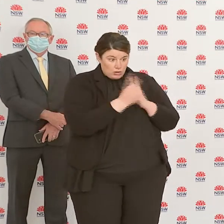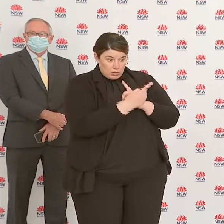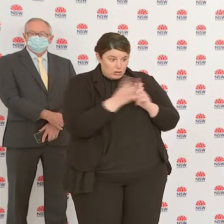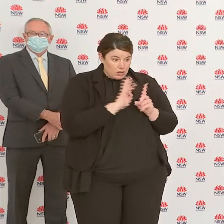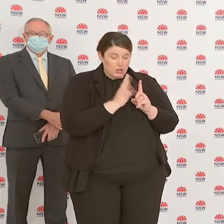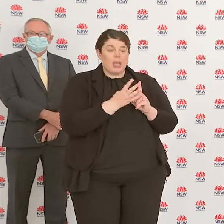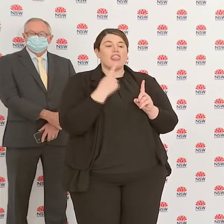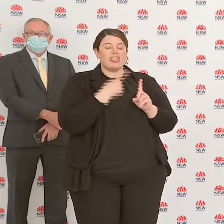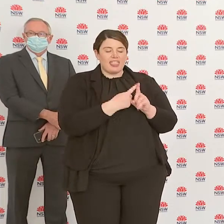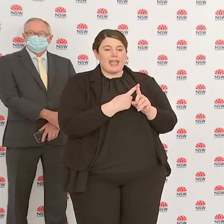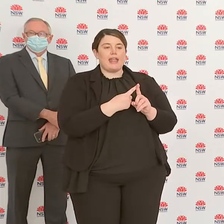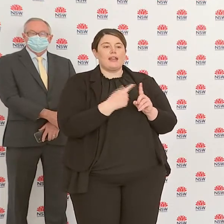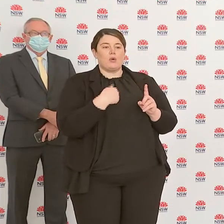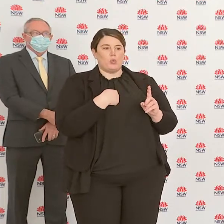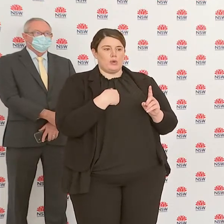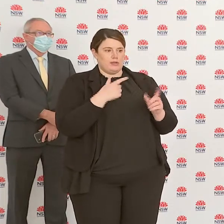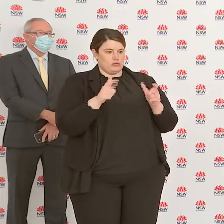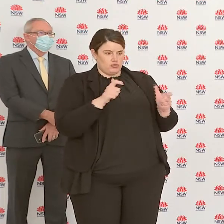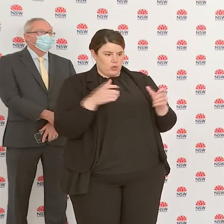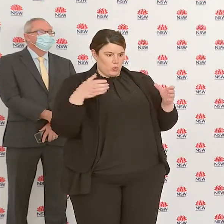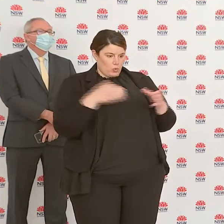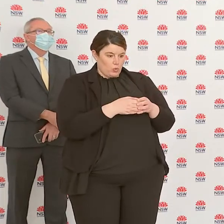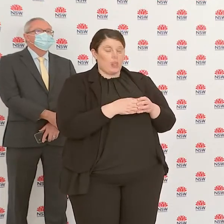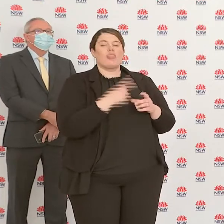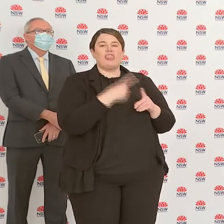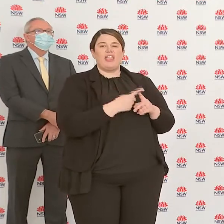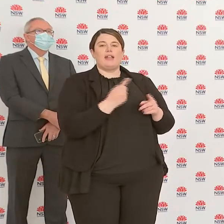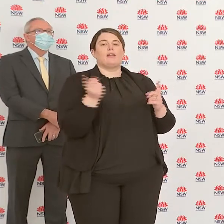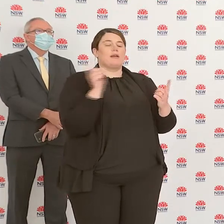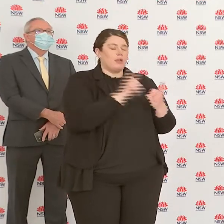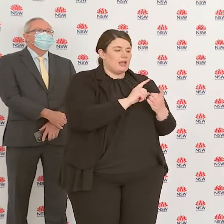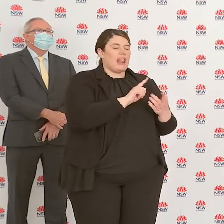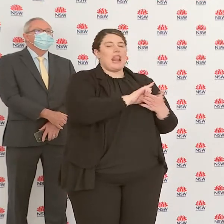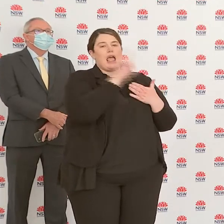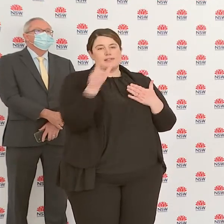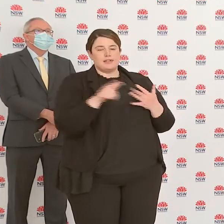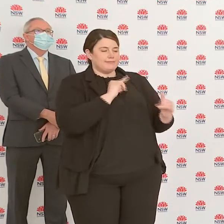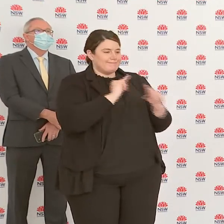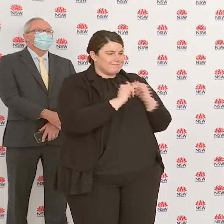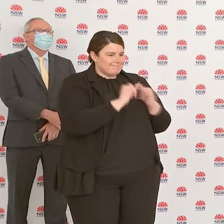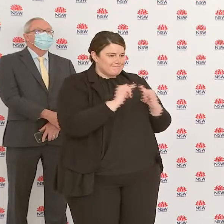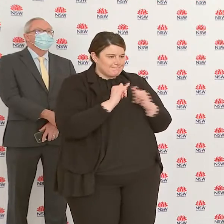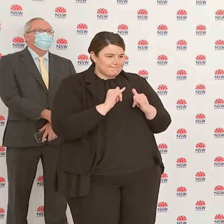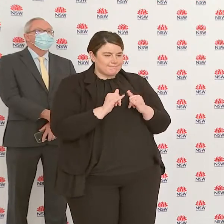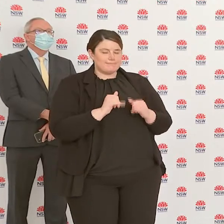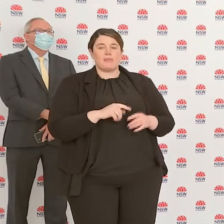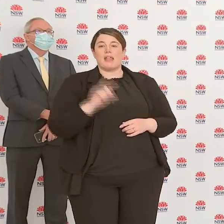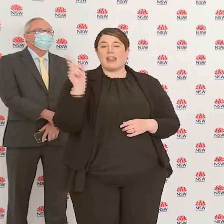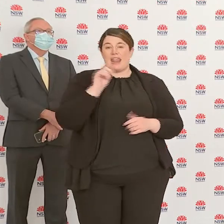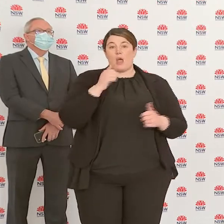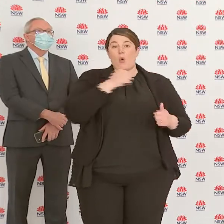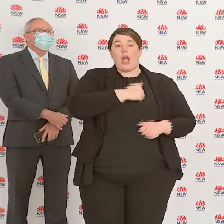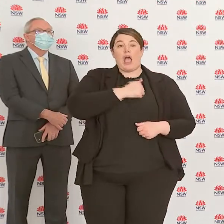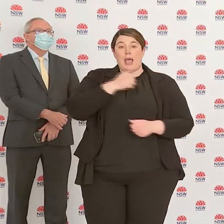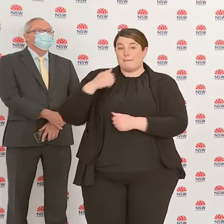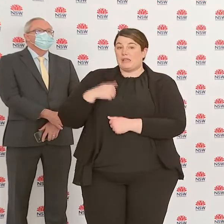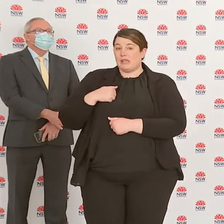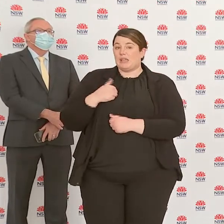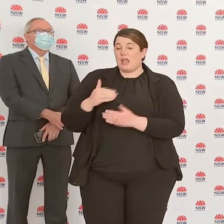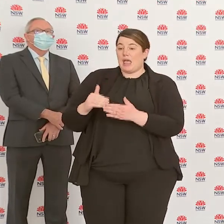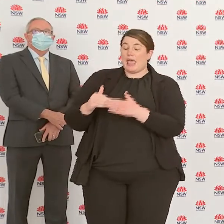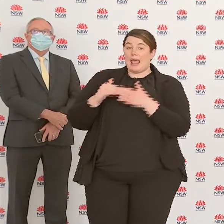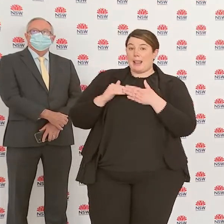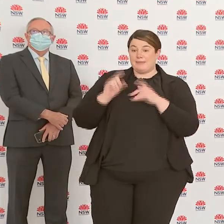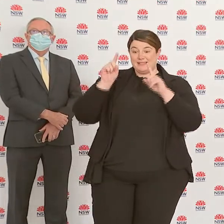public health actions have been taken to do the full case interviews. We have got the Australian Defence Force coming on as well that